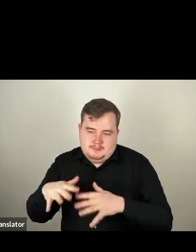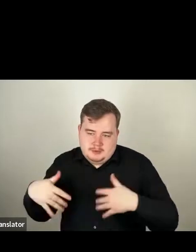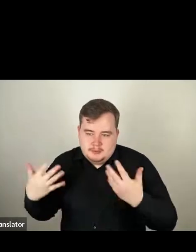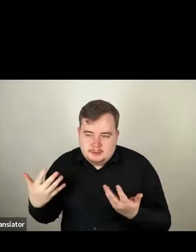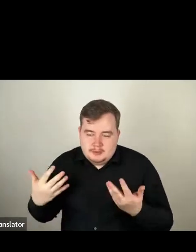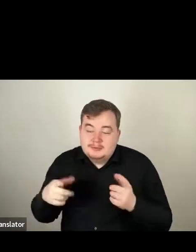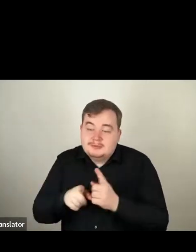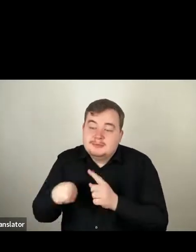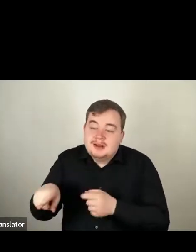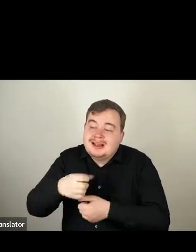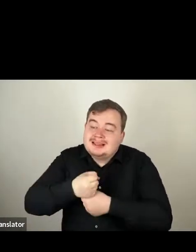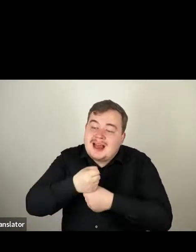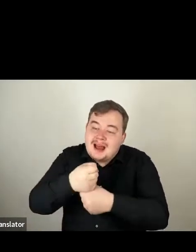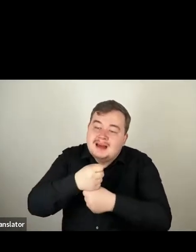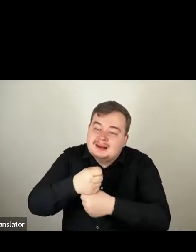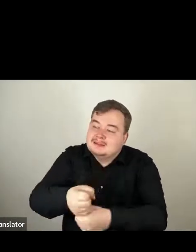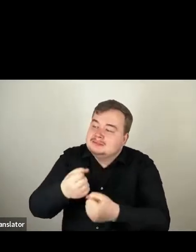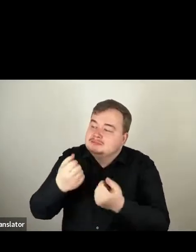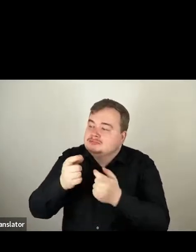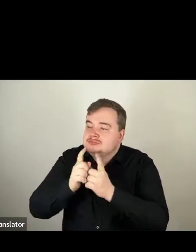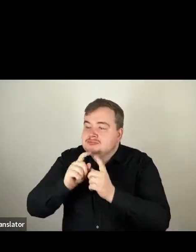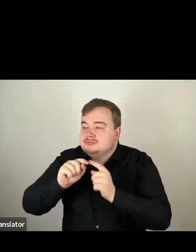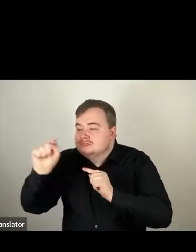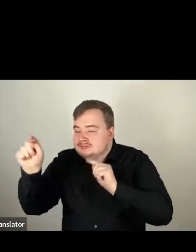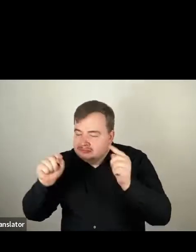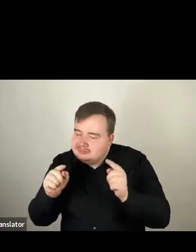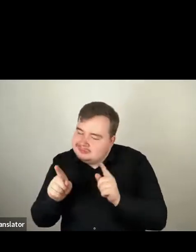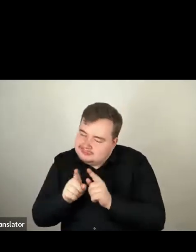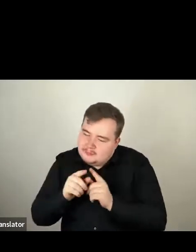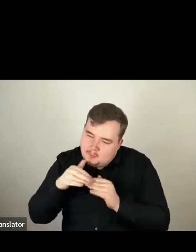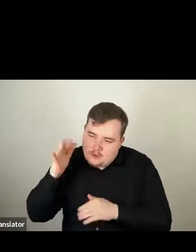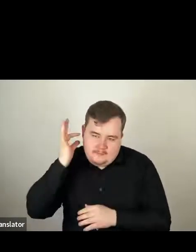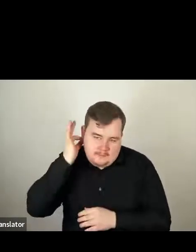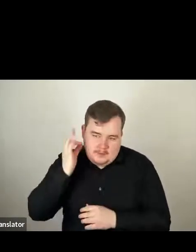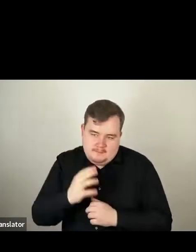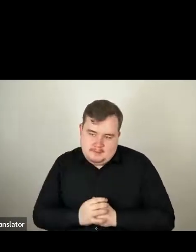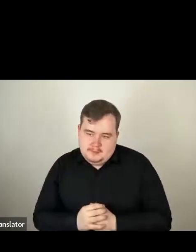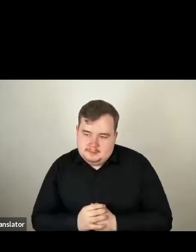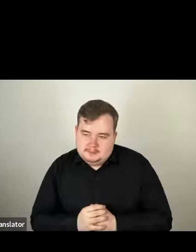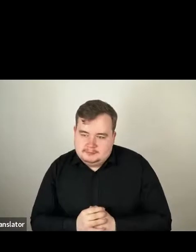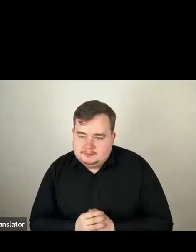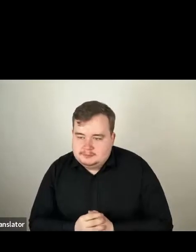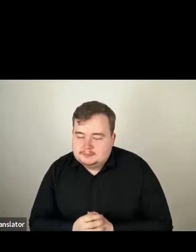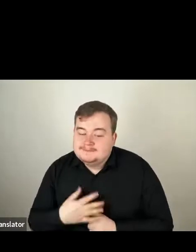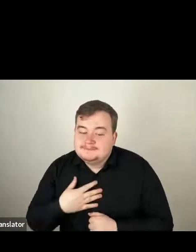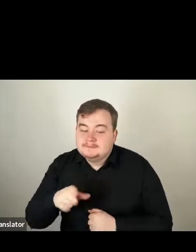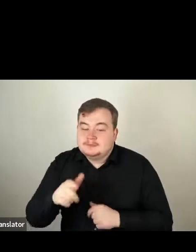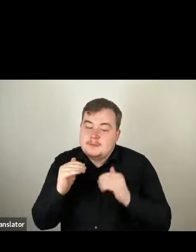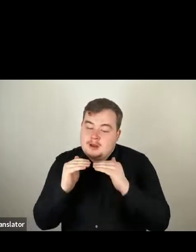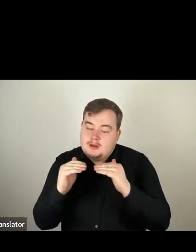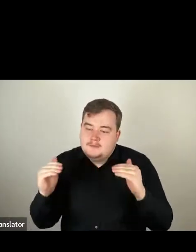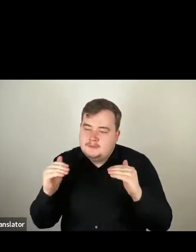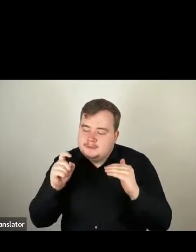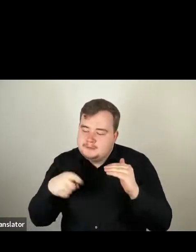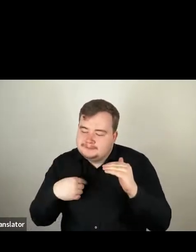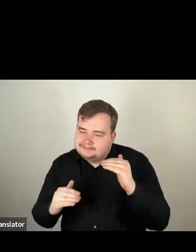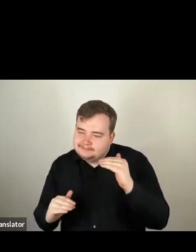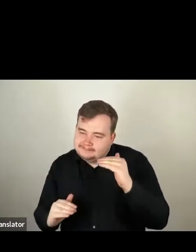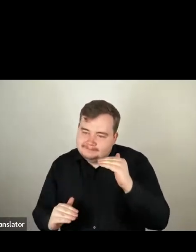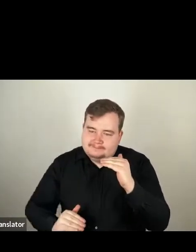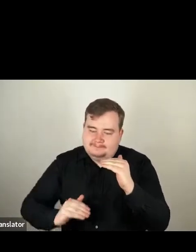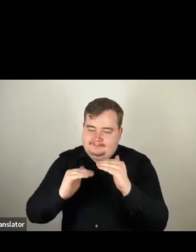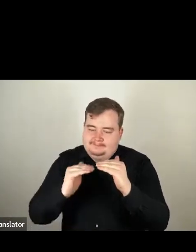not only about numbers, it's also about positions, about women as